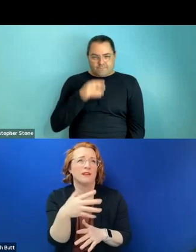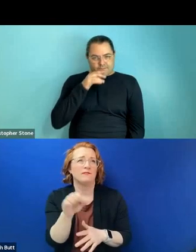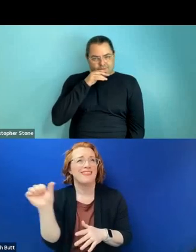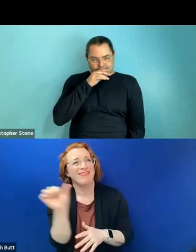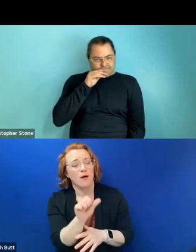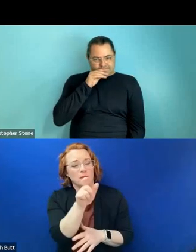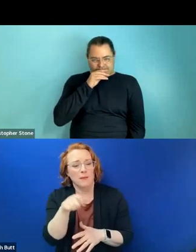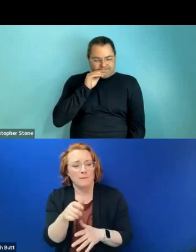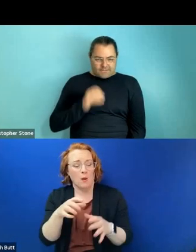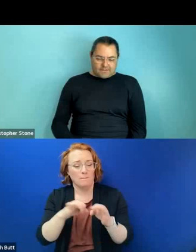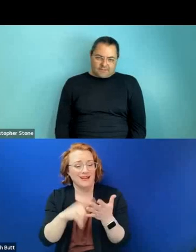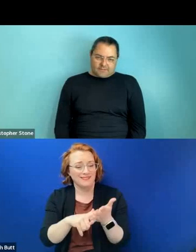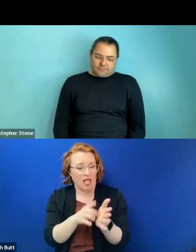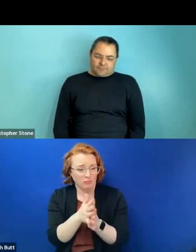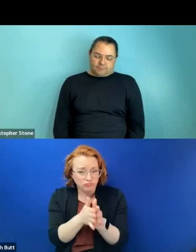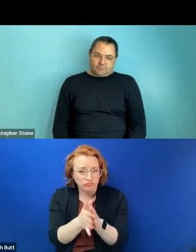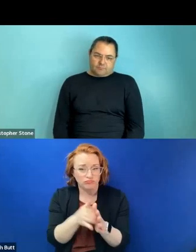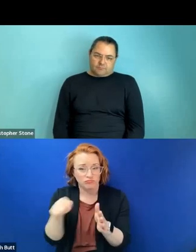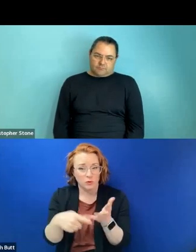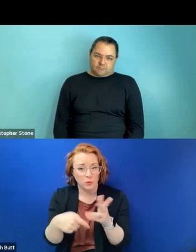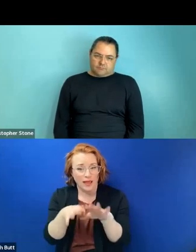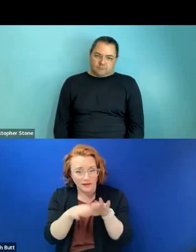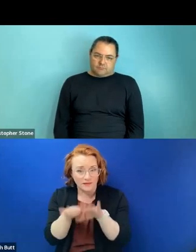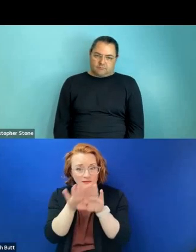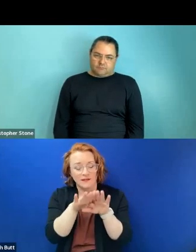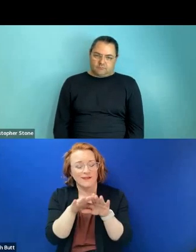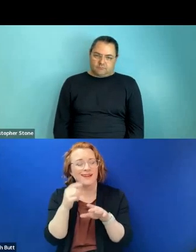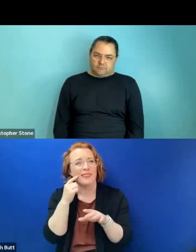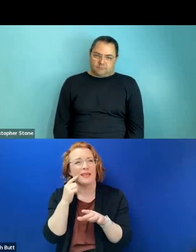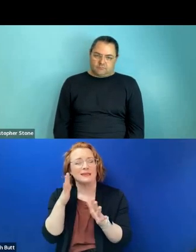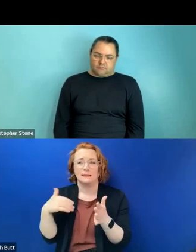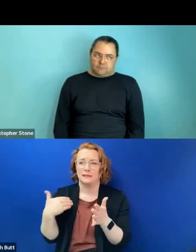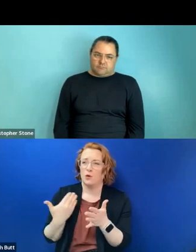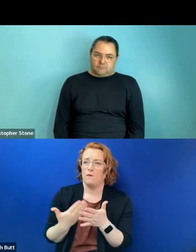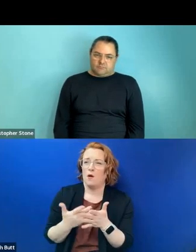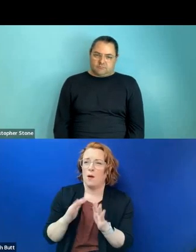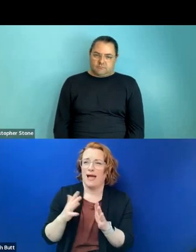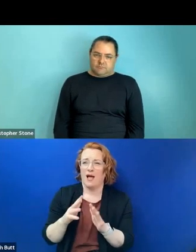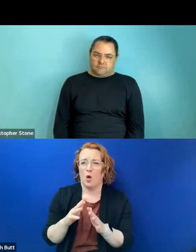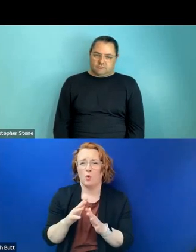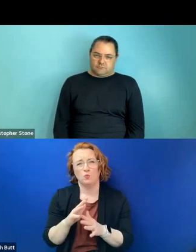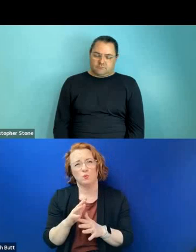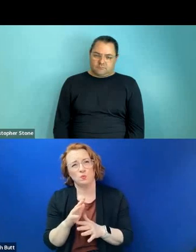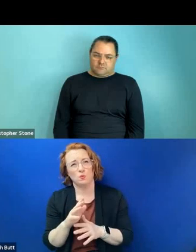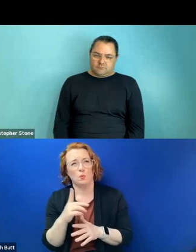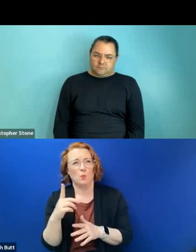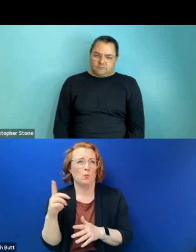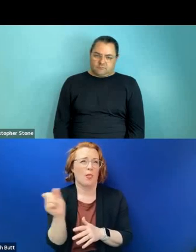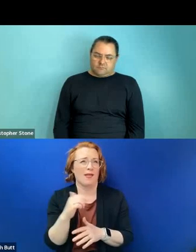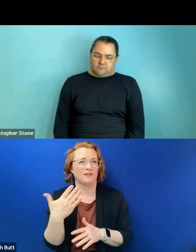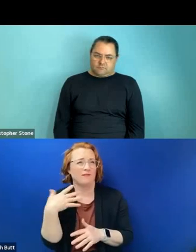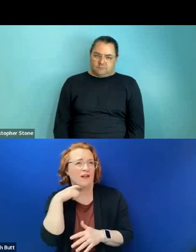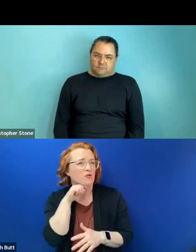BSL users in the UK. And I think the latest number is about 15 or 1600